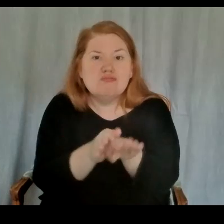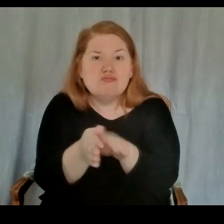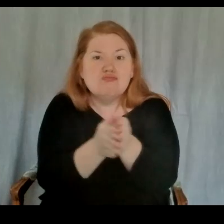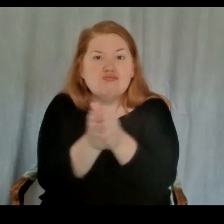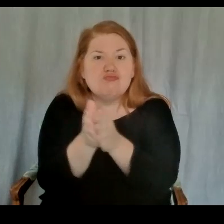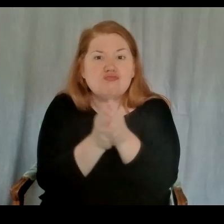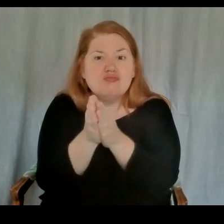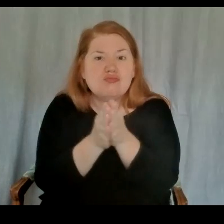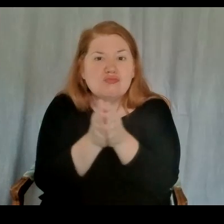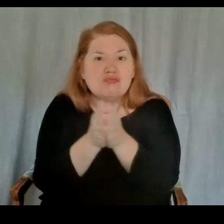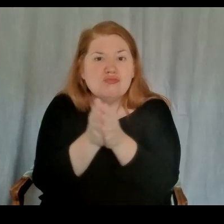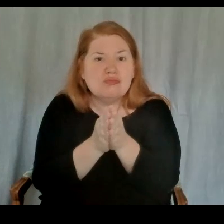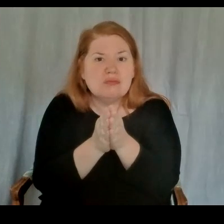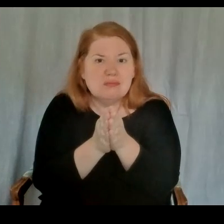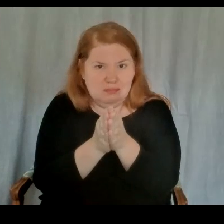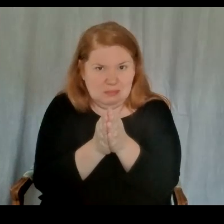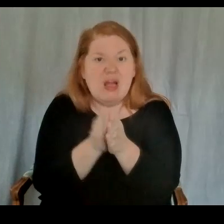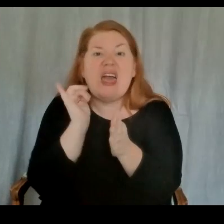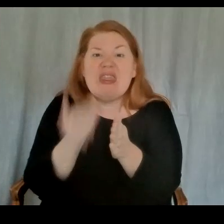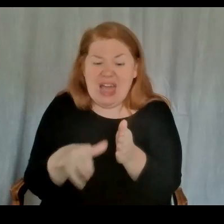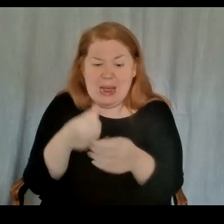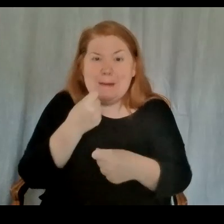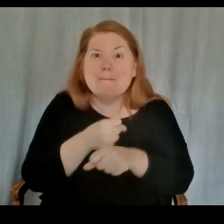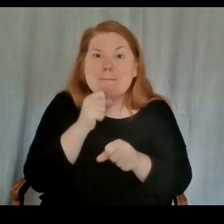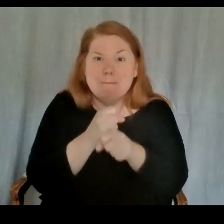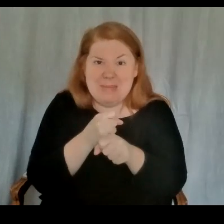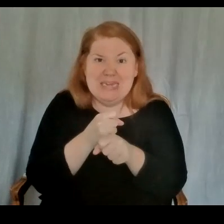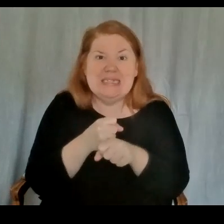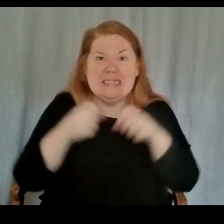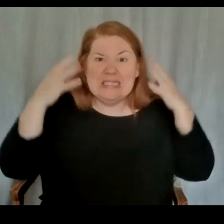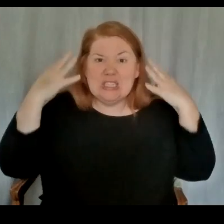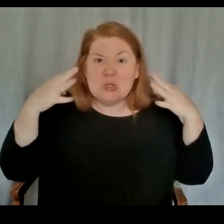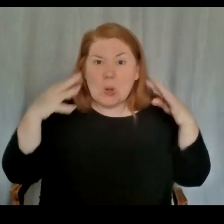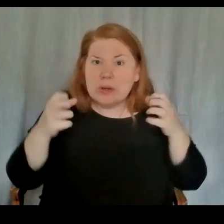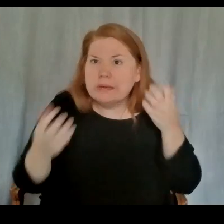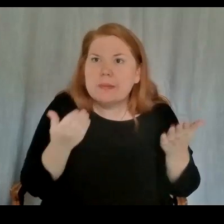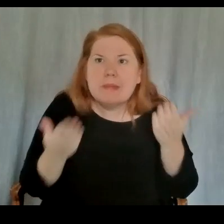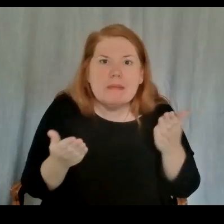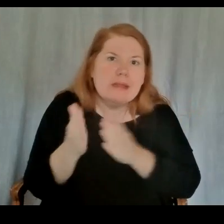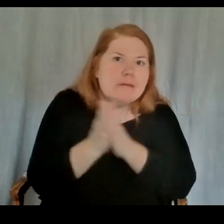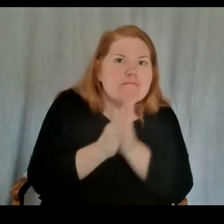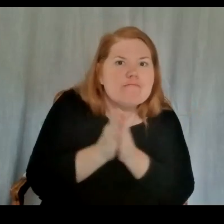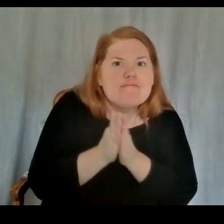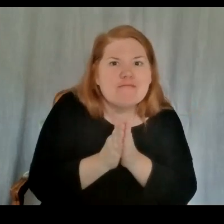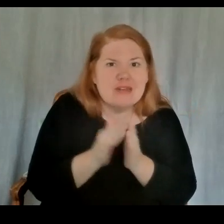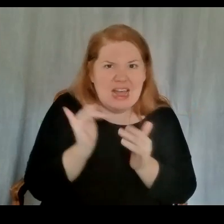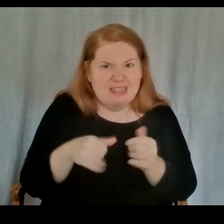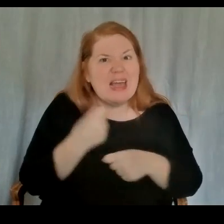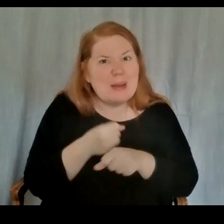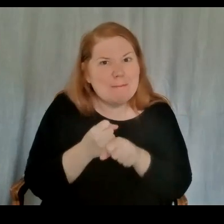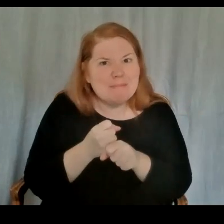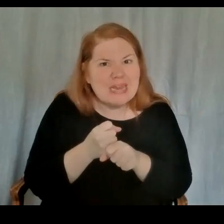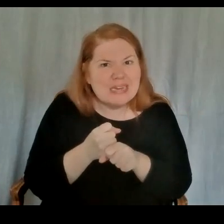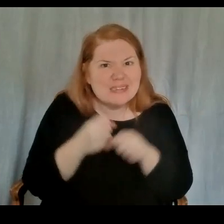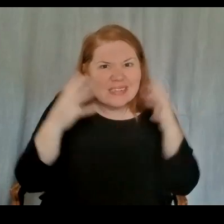Grasshopper makes sounds by, moving parts of their body together. So maybe they rub their legs together and it makes a sound. That's so